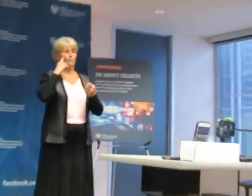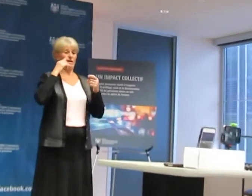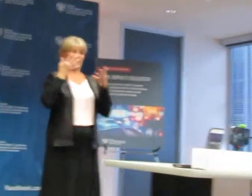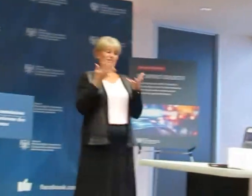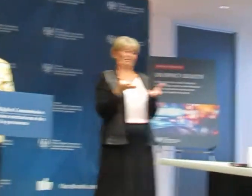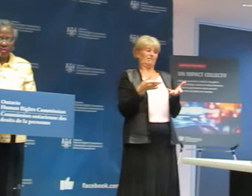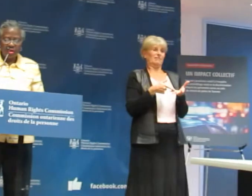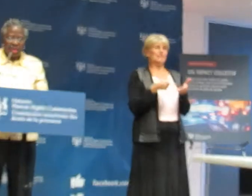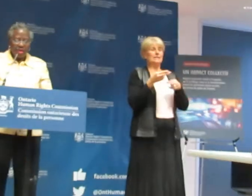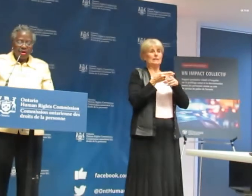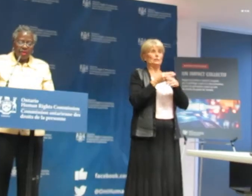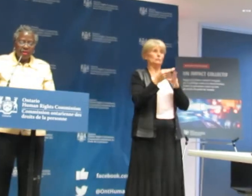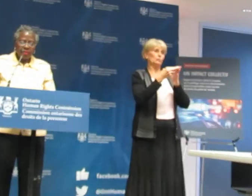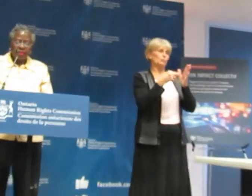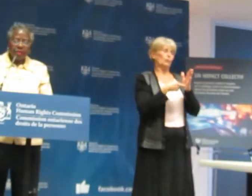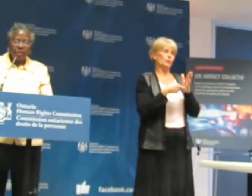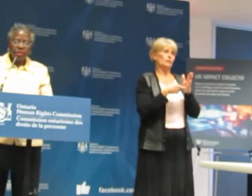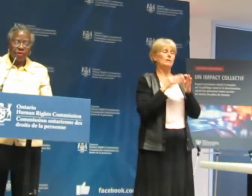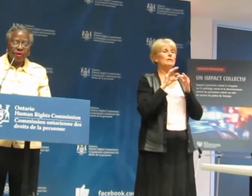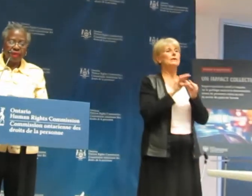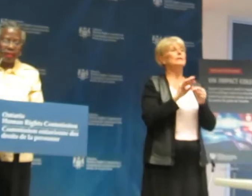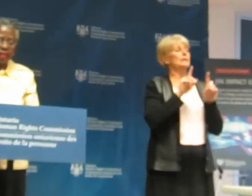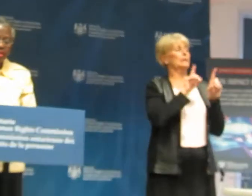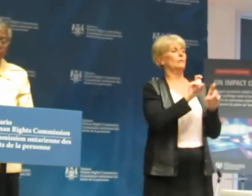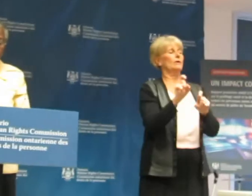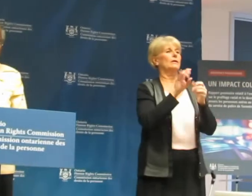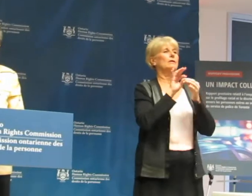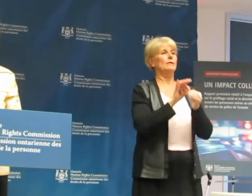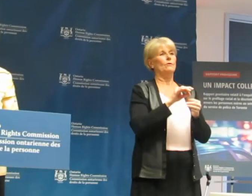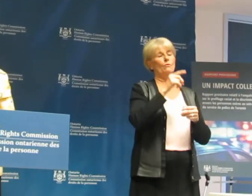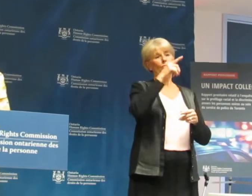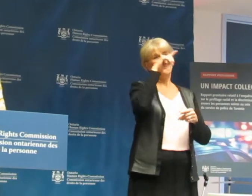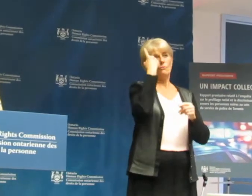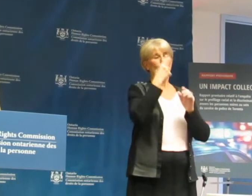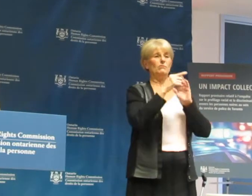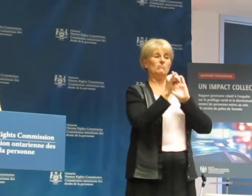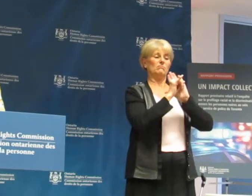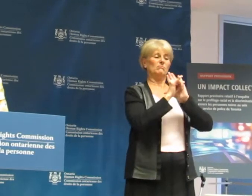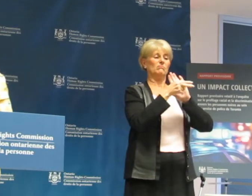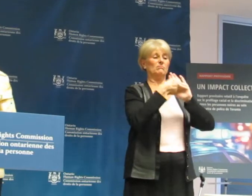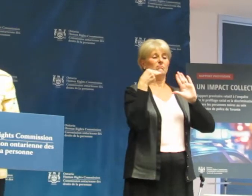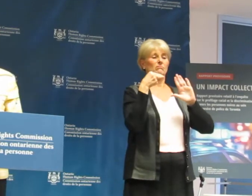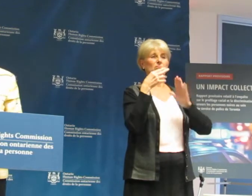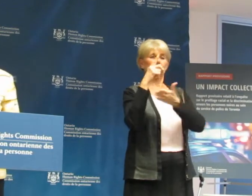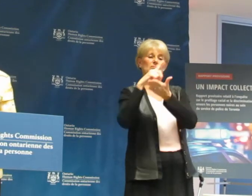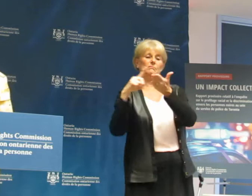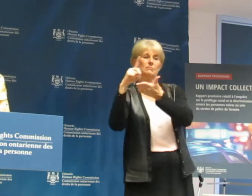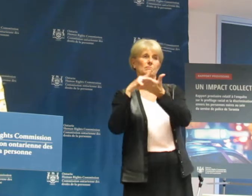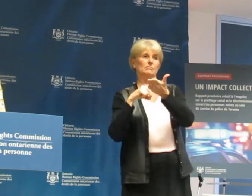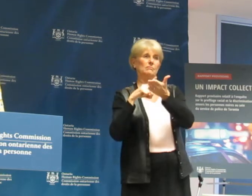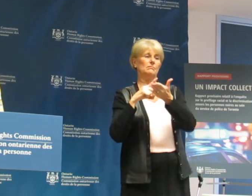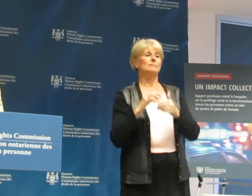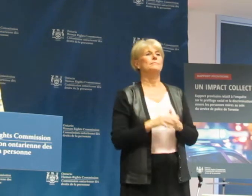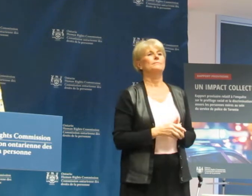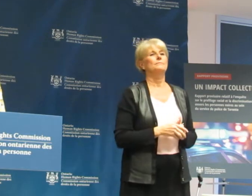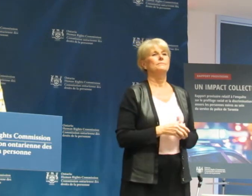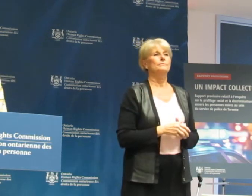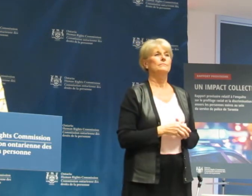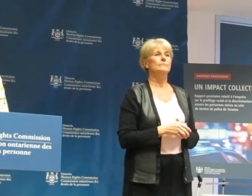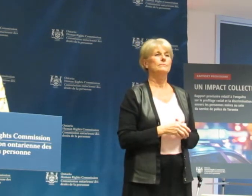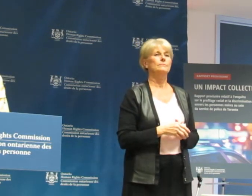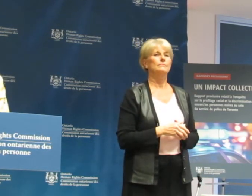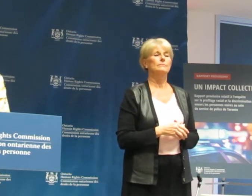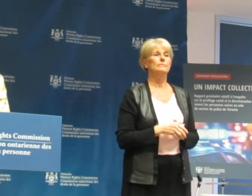interim report on their inquiry into racial profiling and racial discrimination of Black